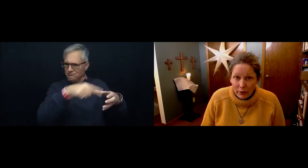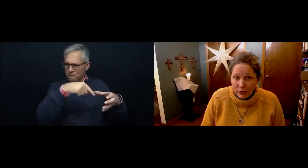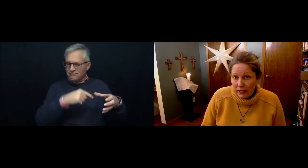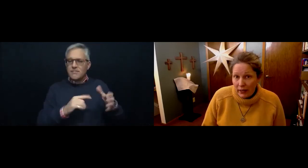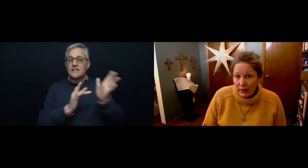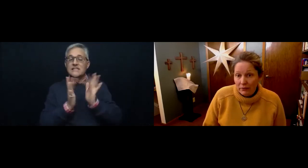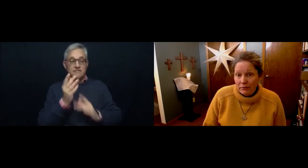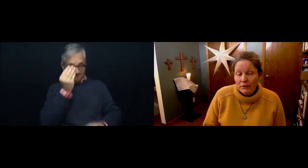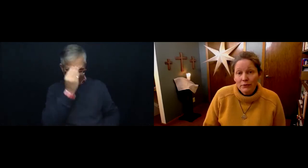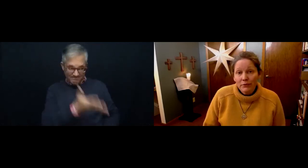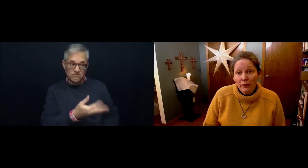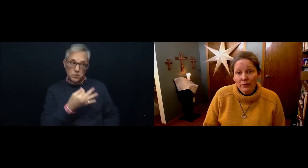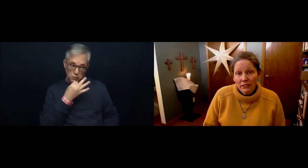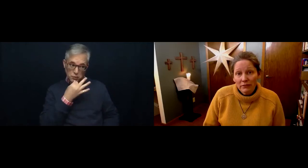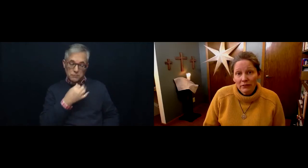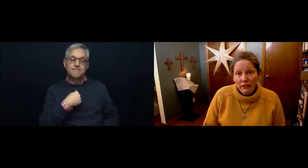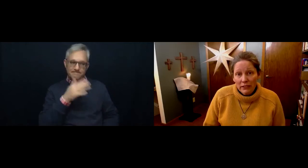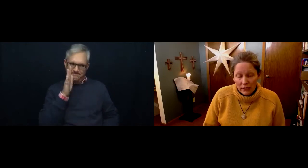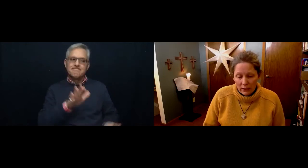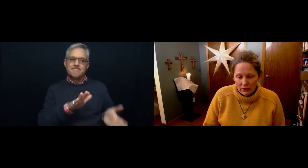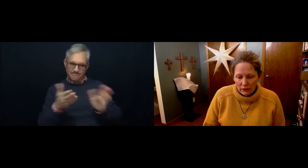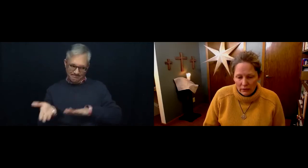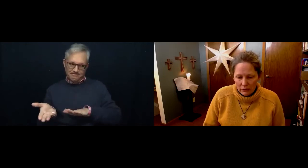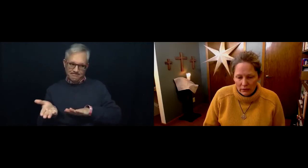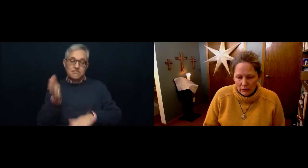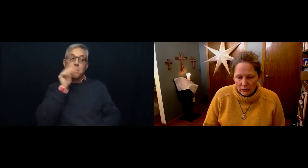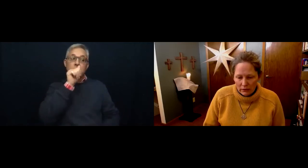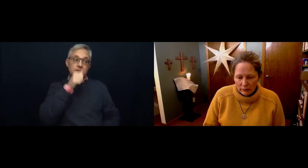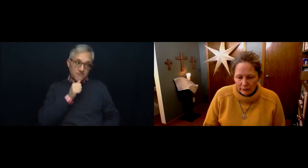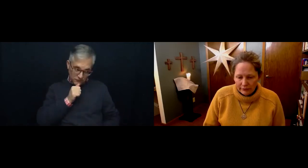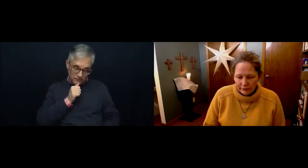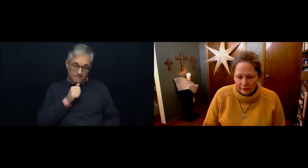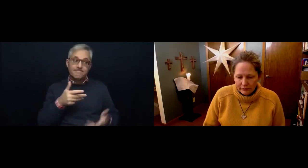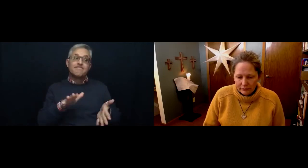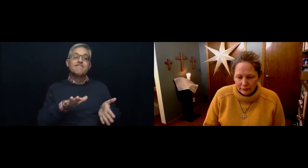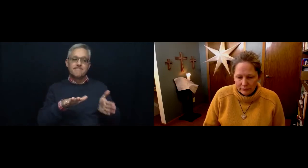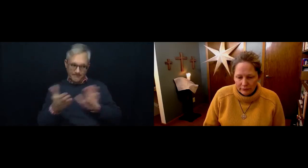"Soon I will die. Soon I will suffer and die."